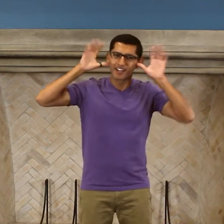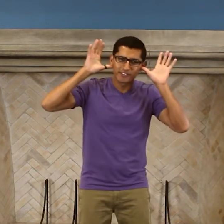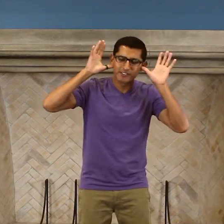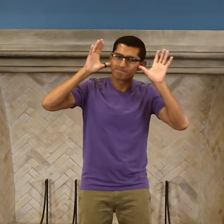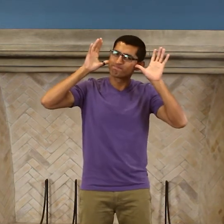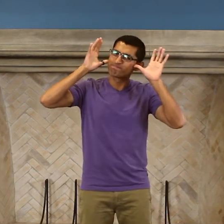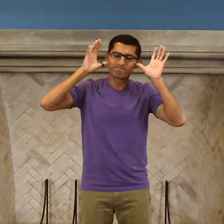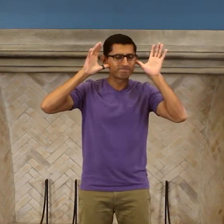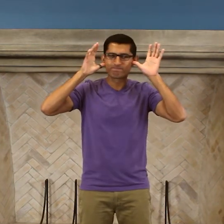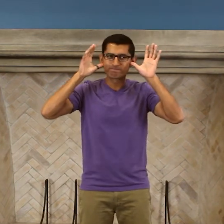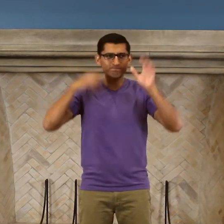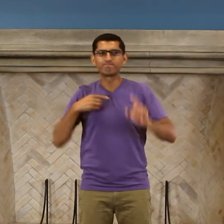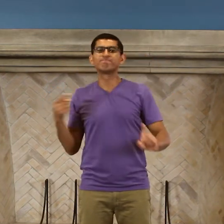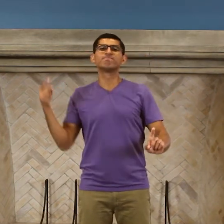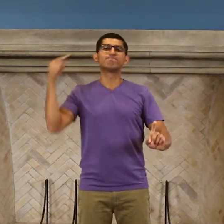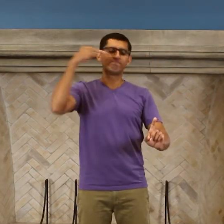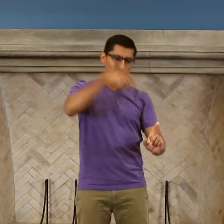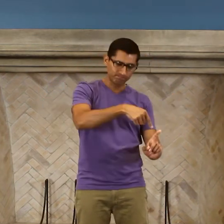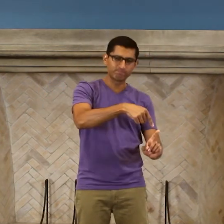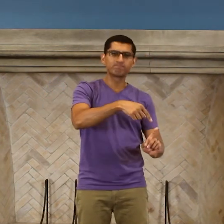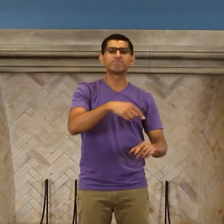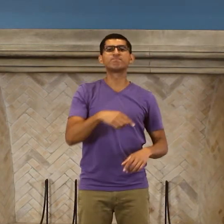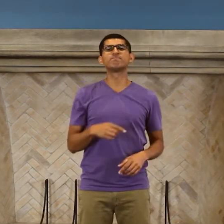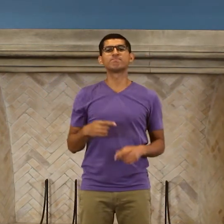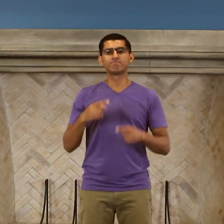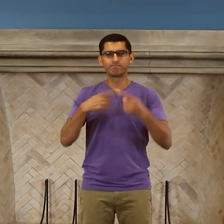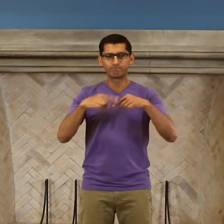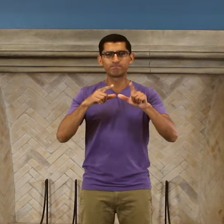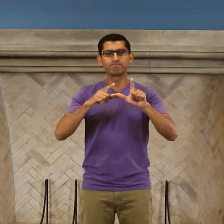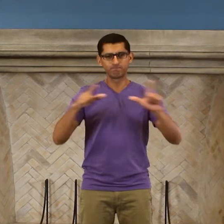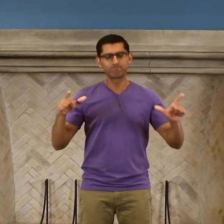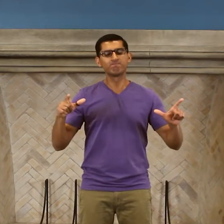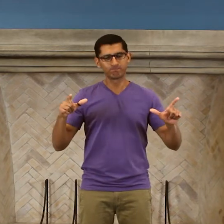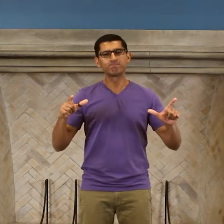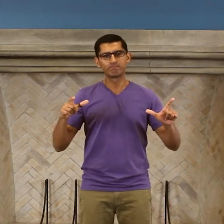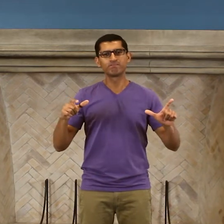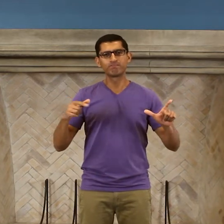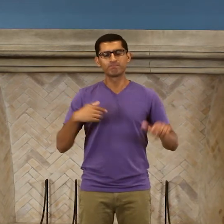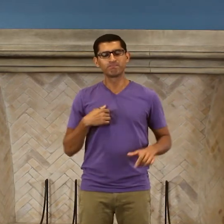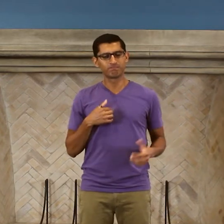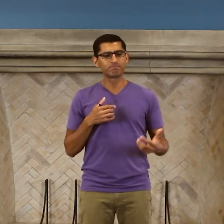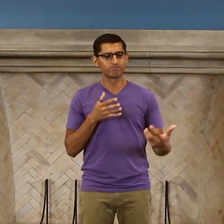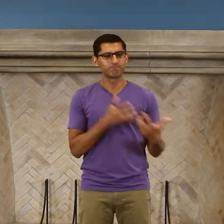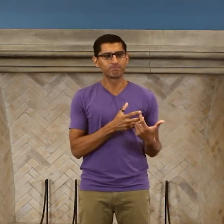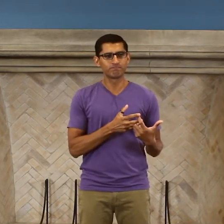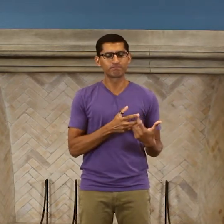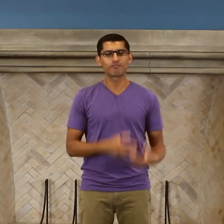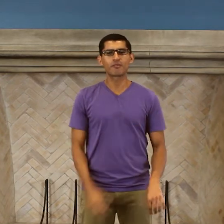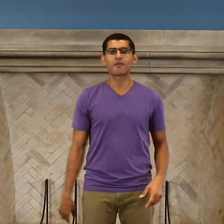me. I'm completely deaf. But sign language, it matches